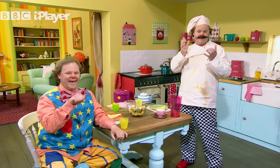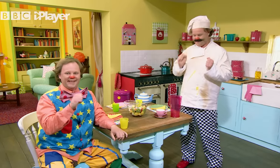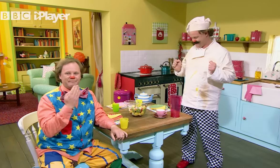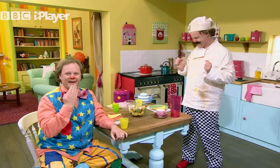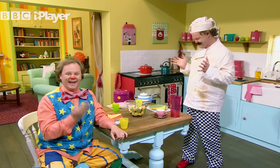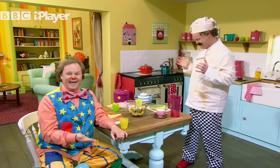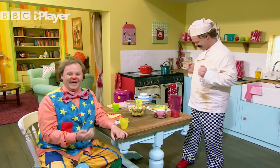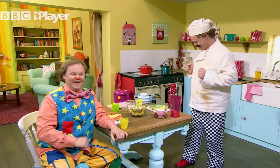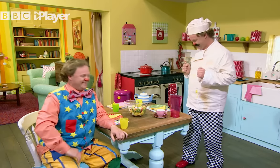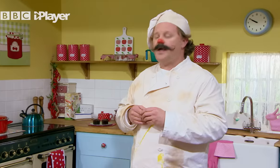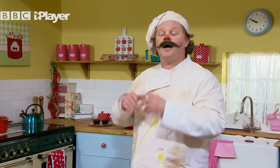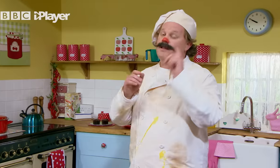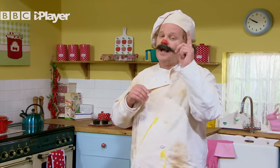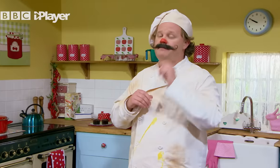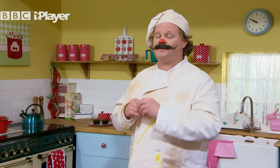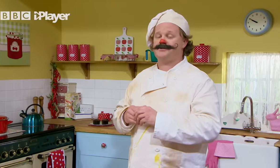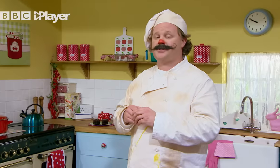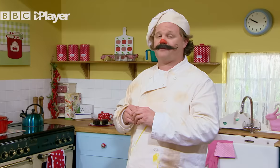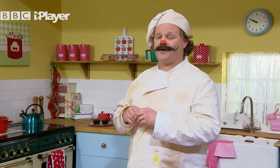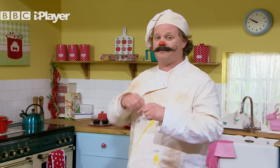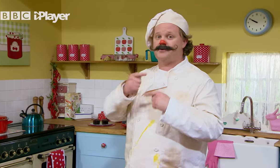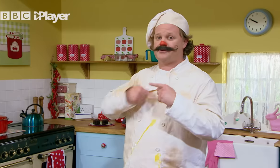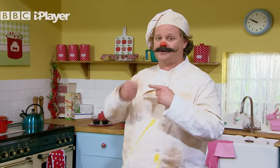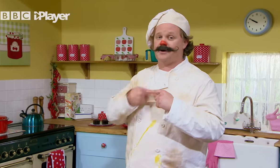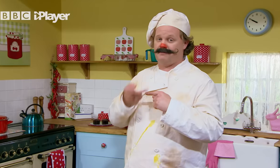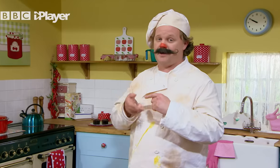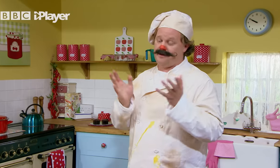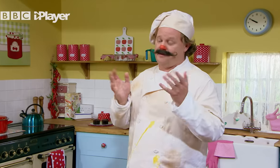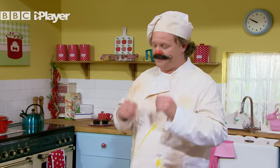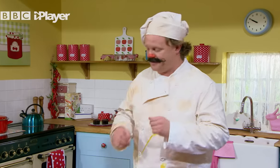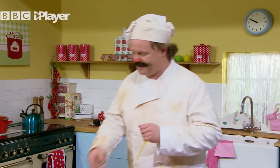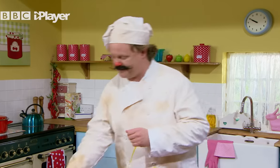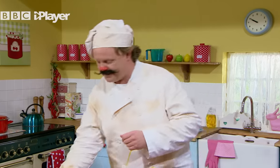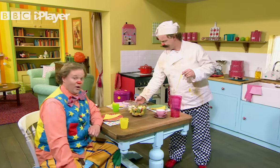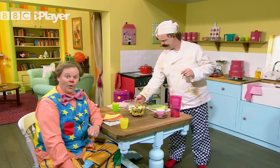Yes, please. Allow me to serve you, Monsieur Tumble, huh?